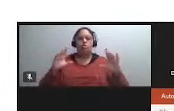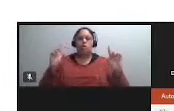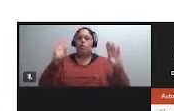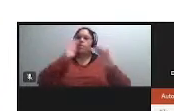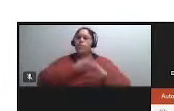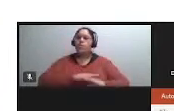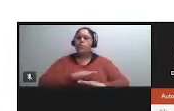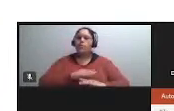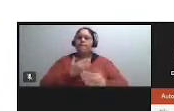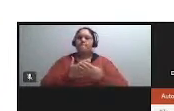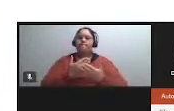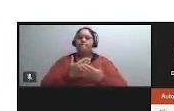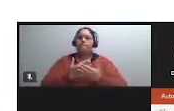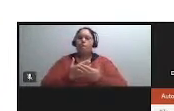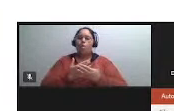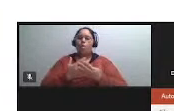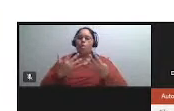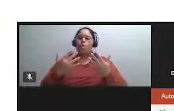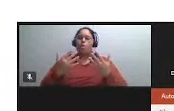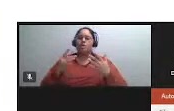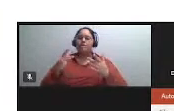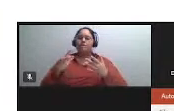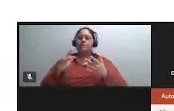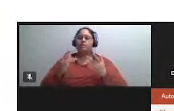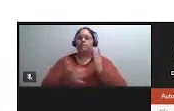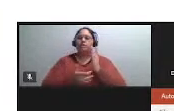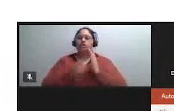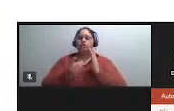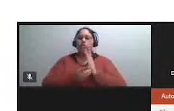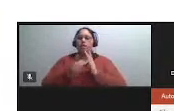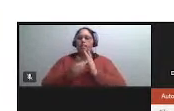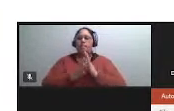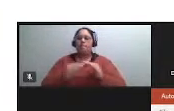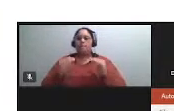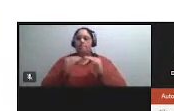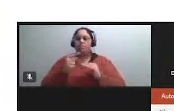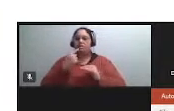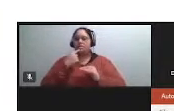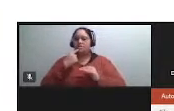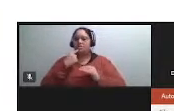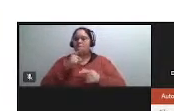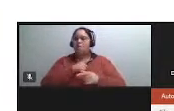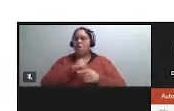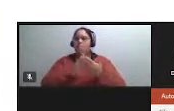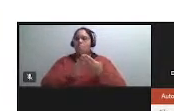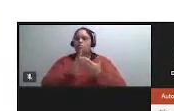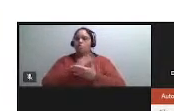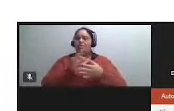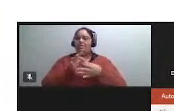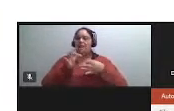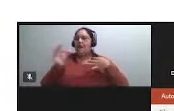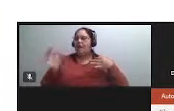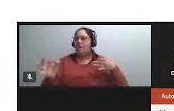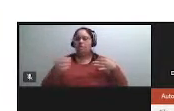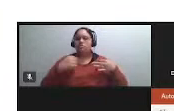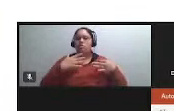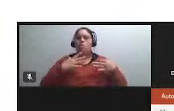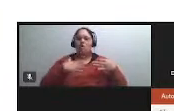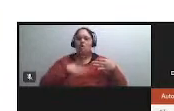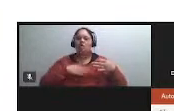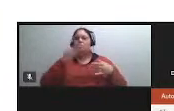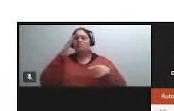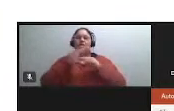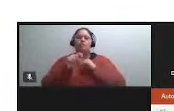platform. This was due to procurement delays. That was the reason. I just want to find out why. And